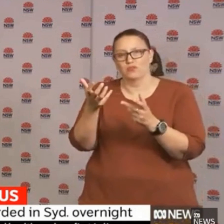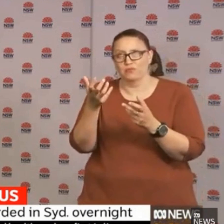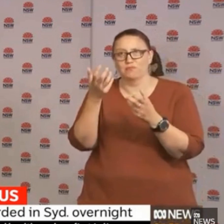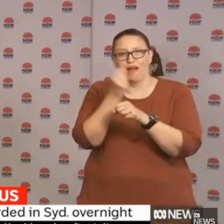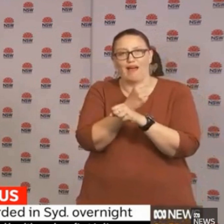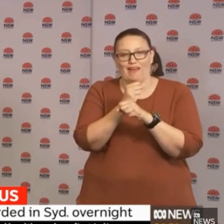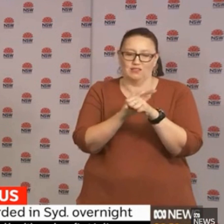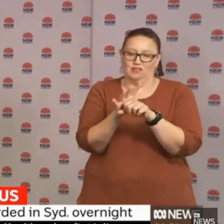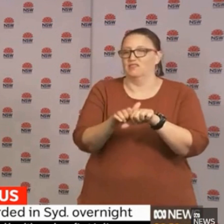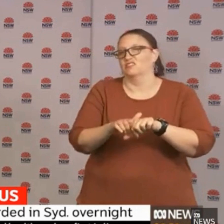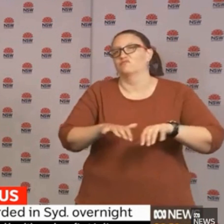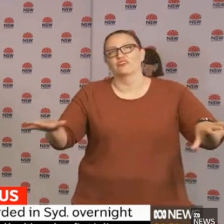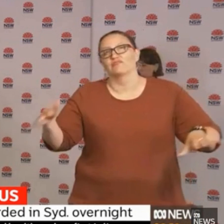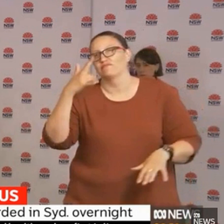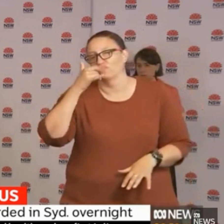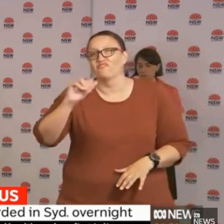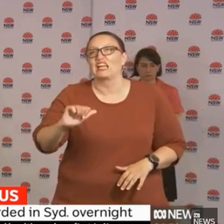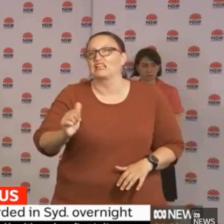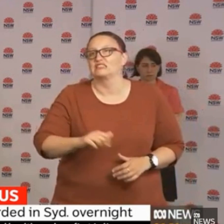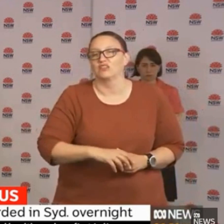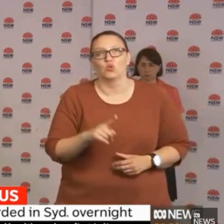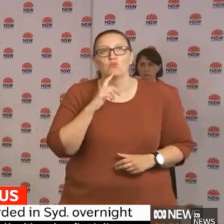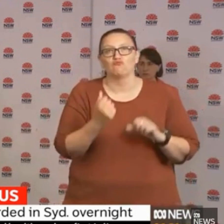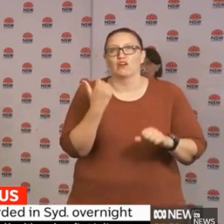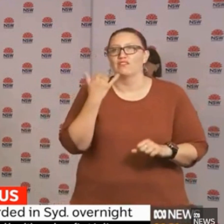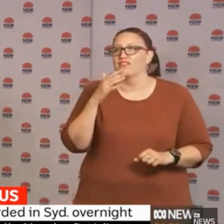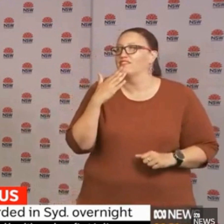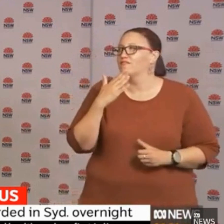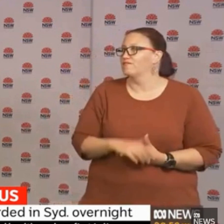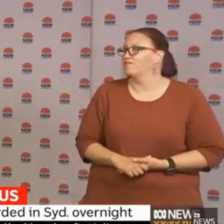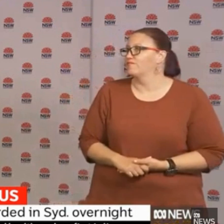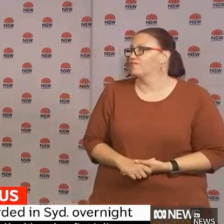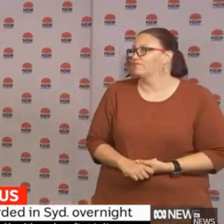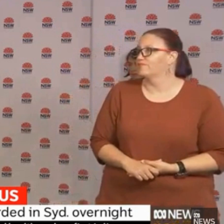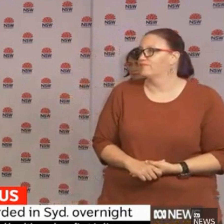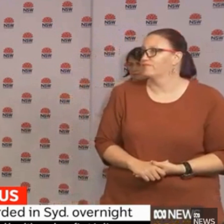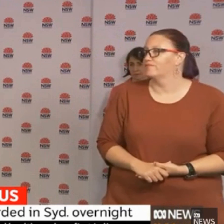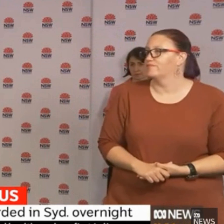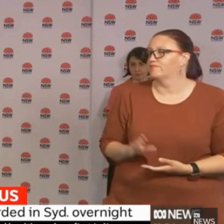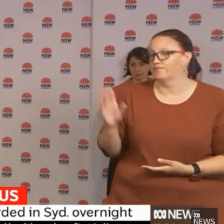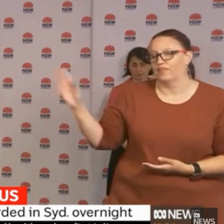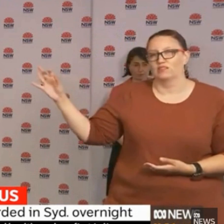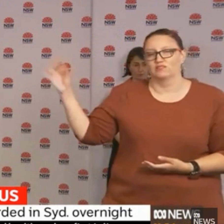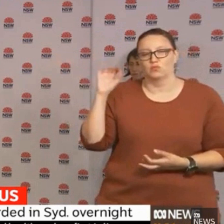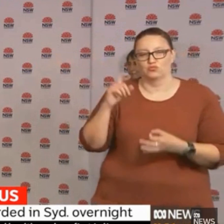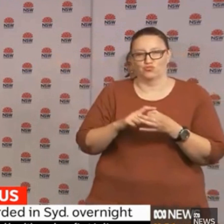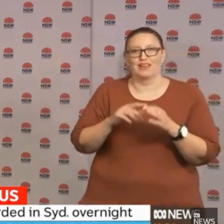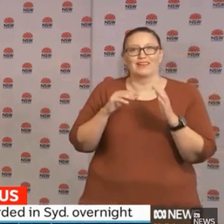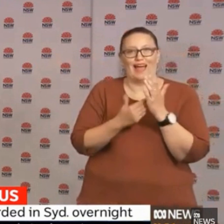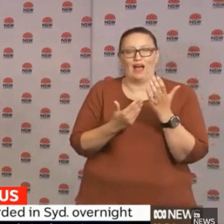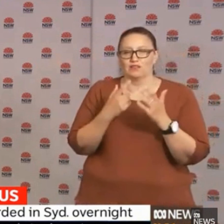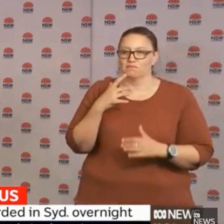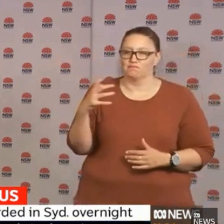being the cause of a super spreading event, and then you will really regret it. Minister Hazzard, just quickly, now that will